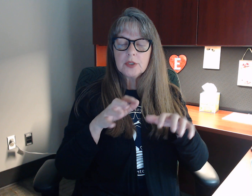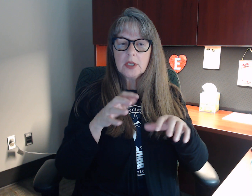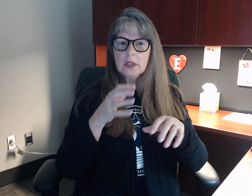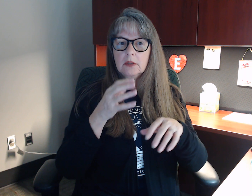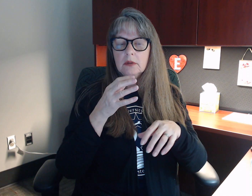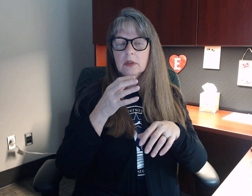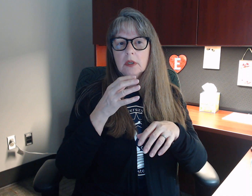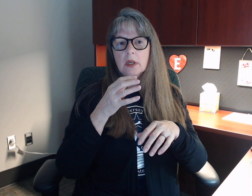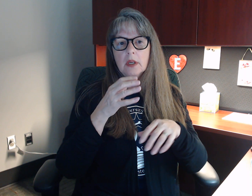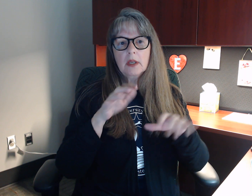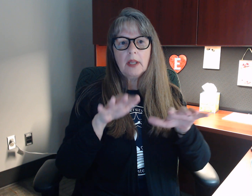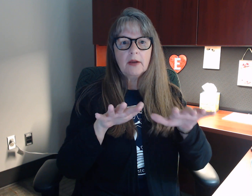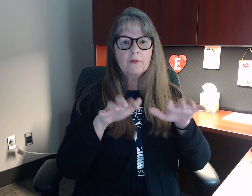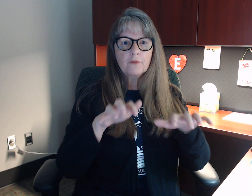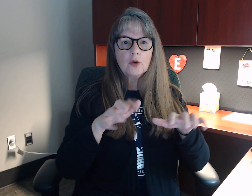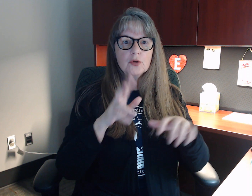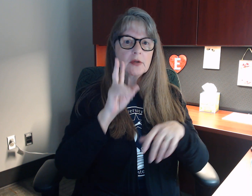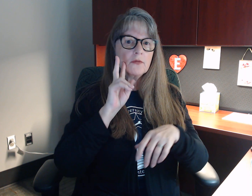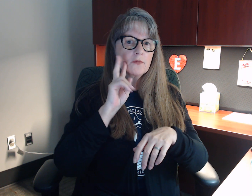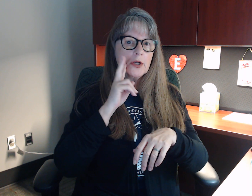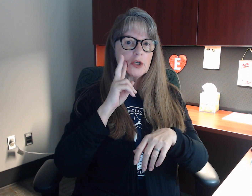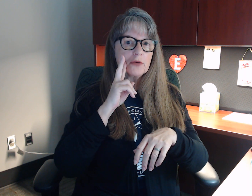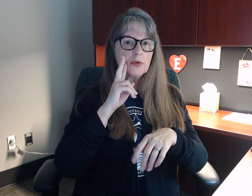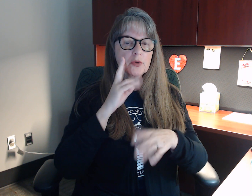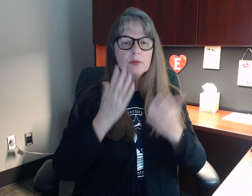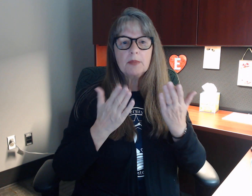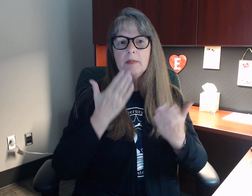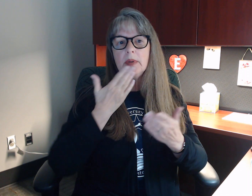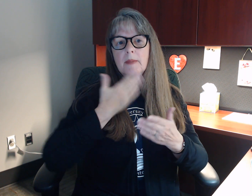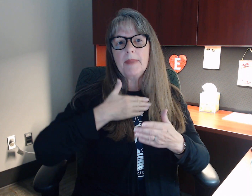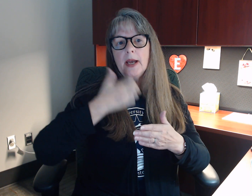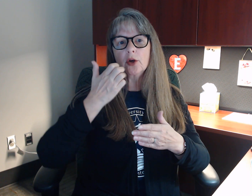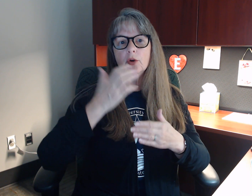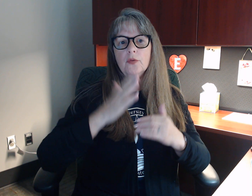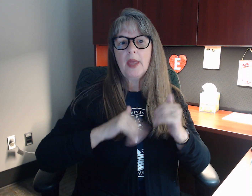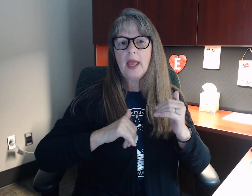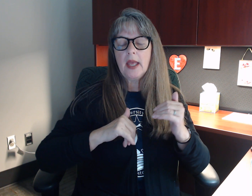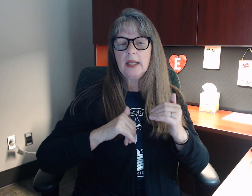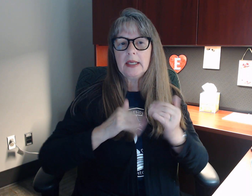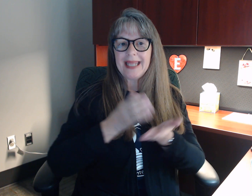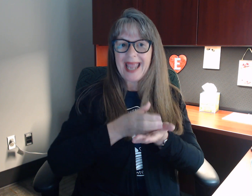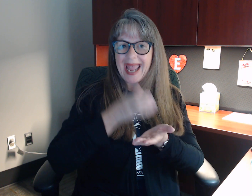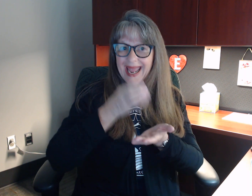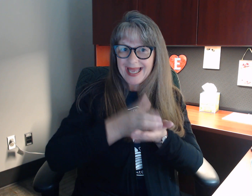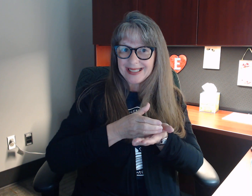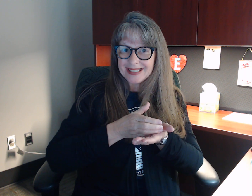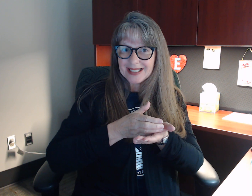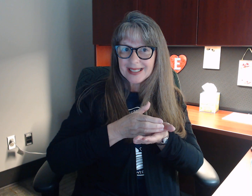frozen vegetables may be better than canned